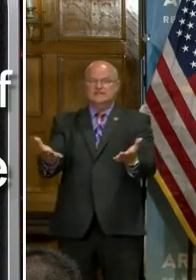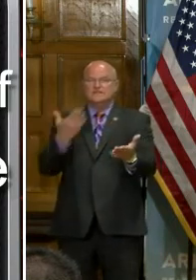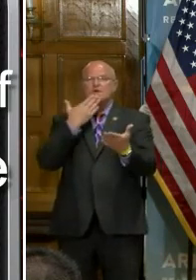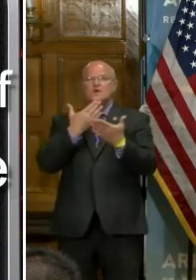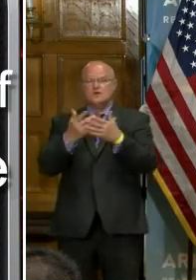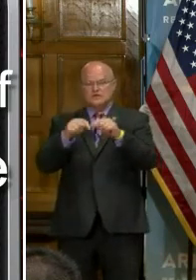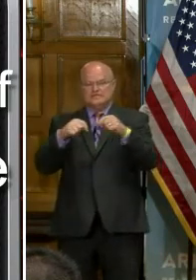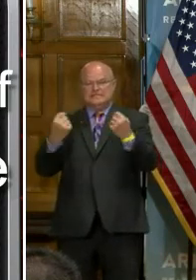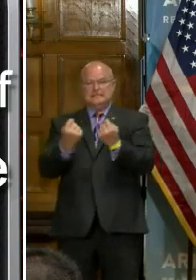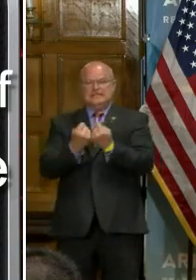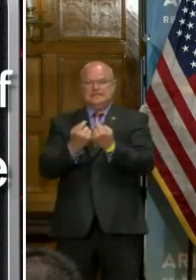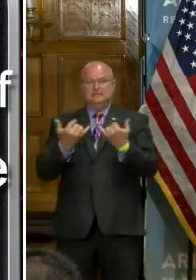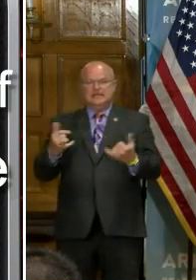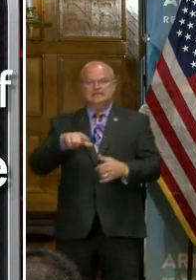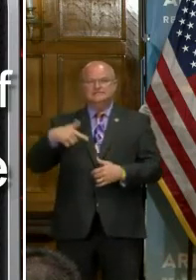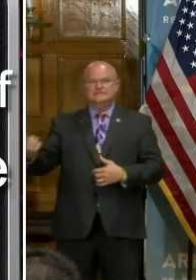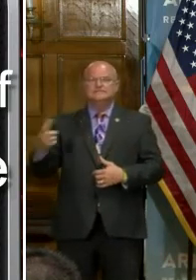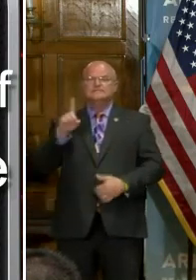team effort. So, Dr. Smith.